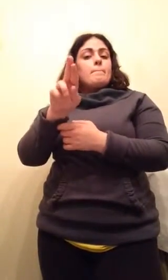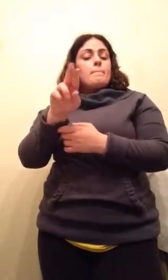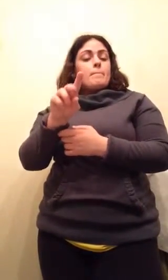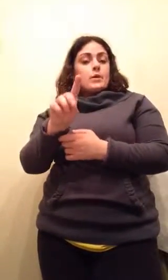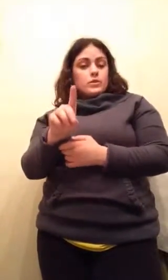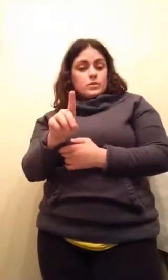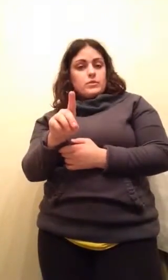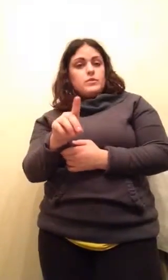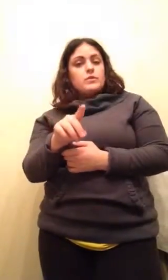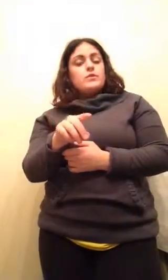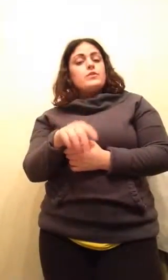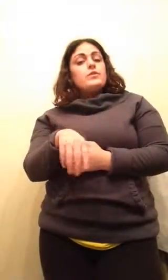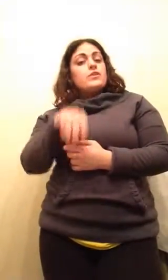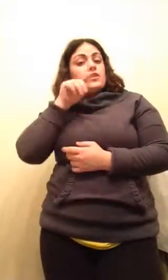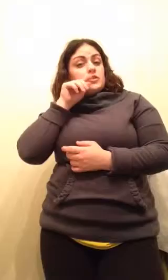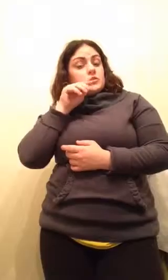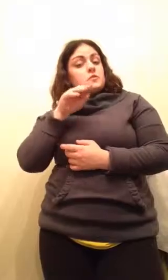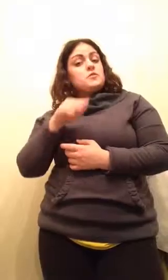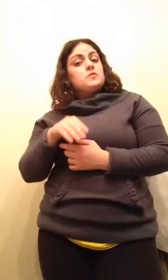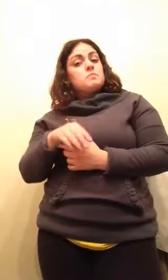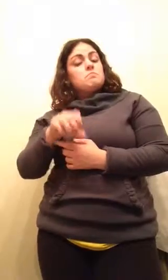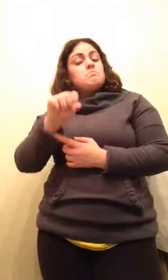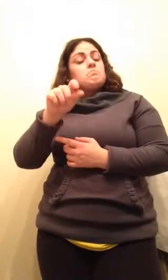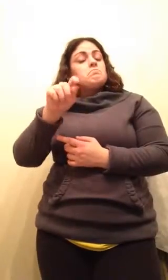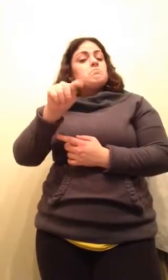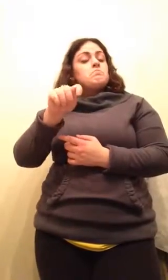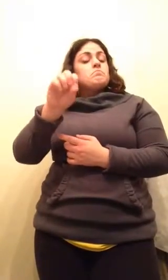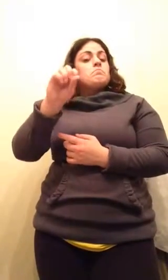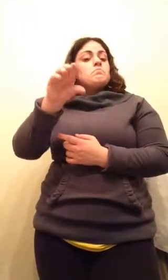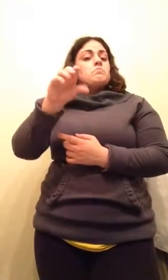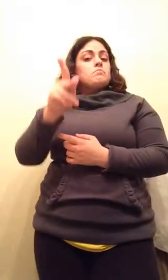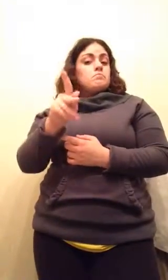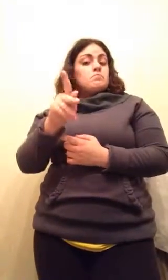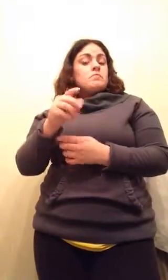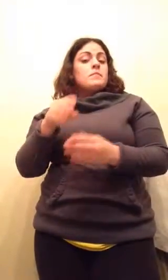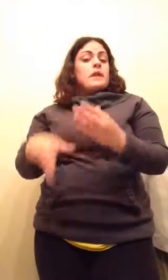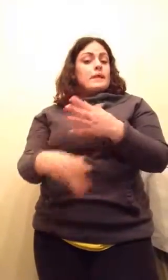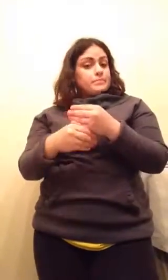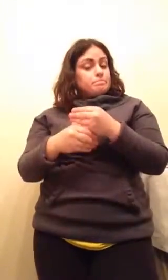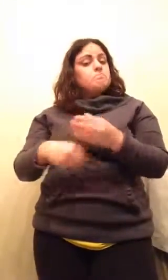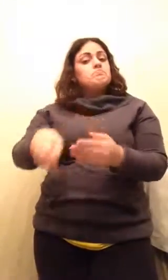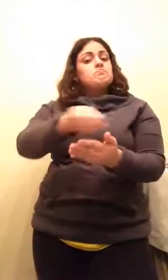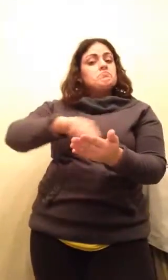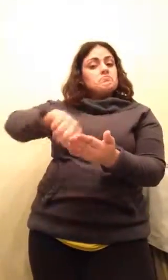about 300 mils of stock, and we just mix it up. And you've already got a beautiful,